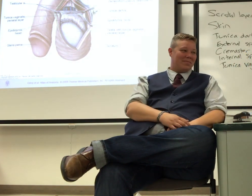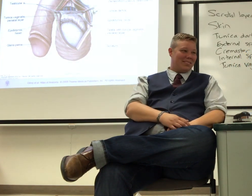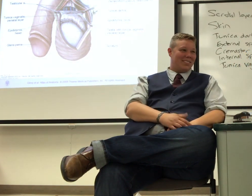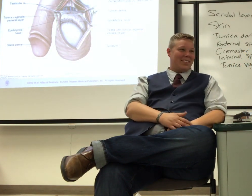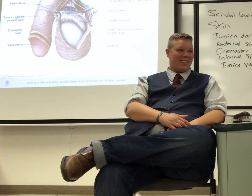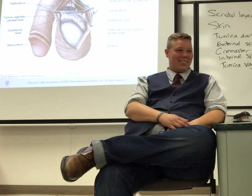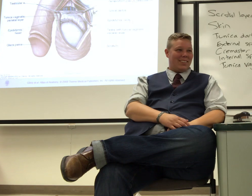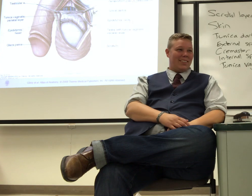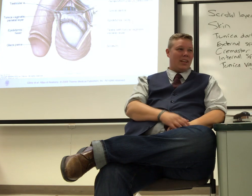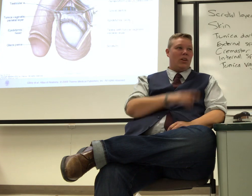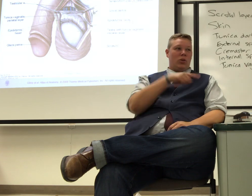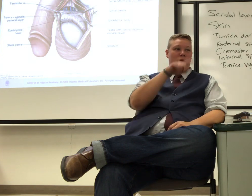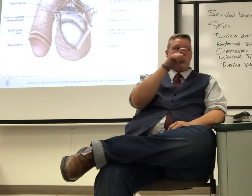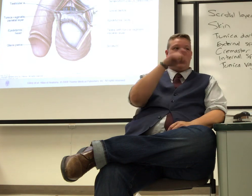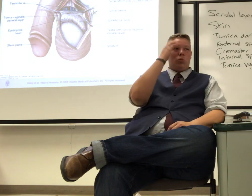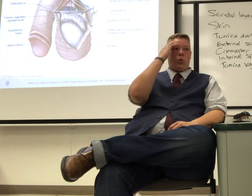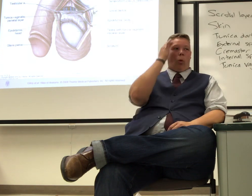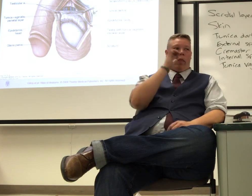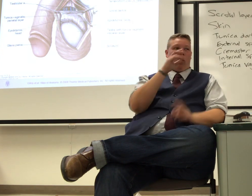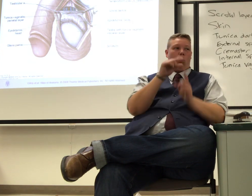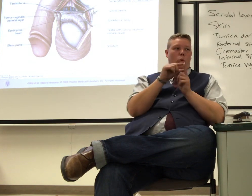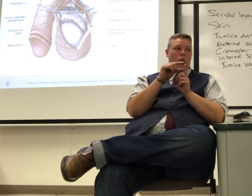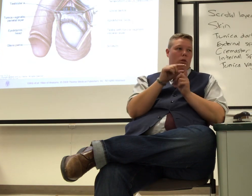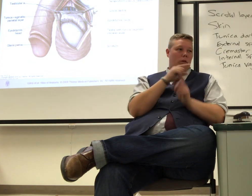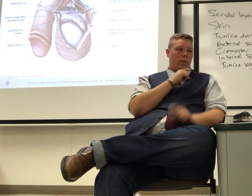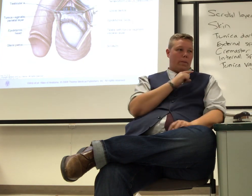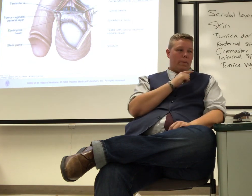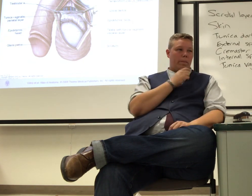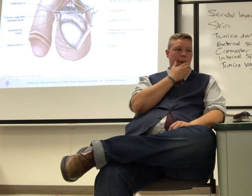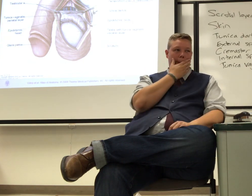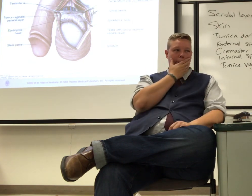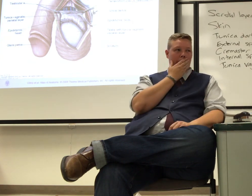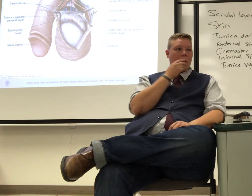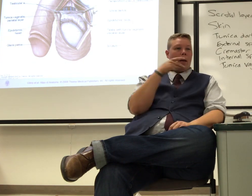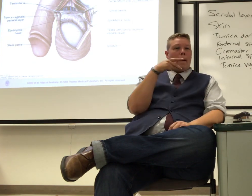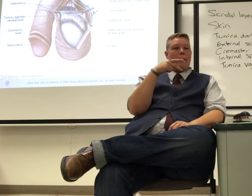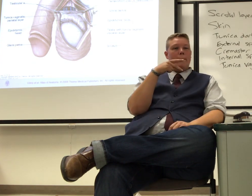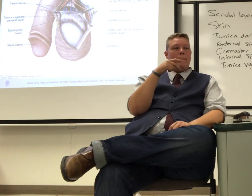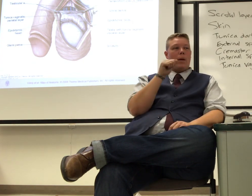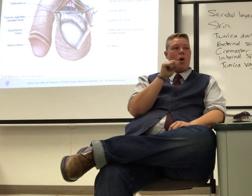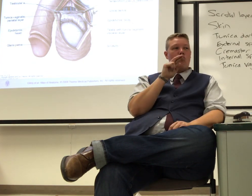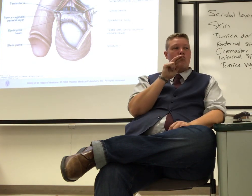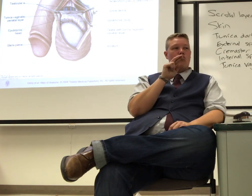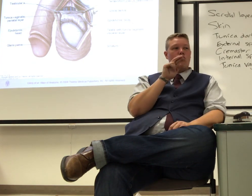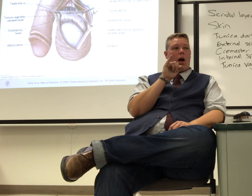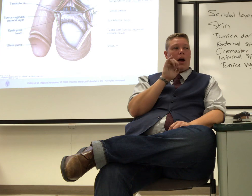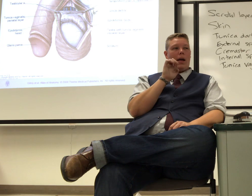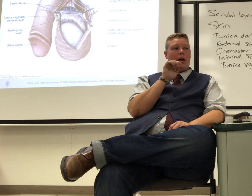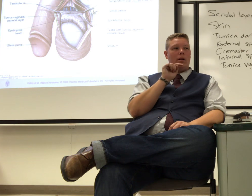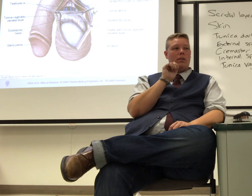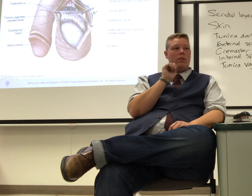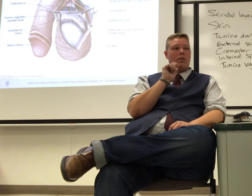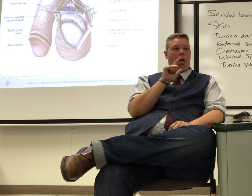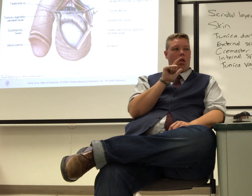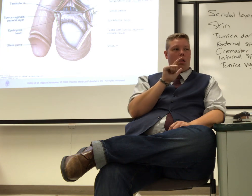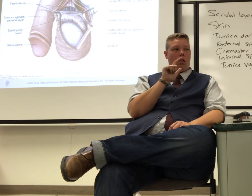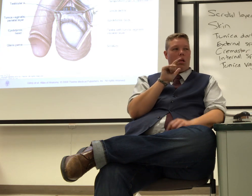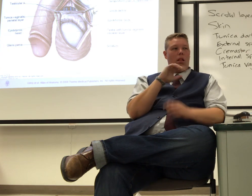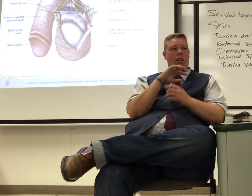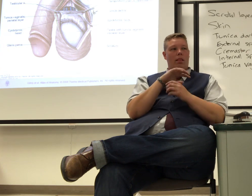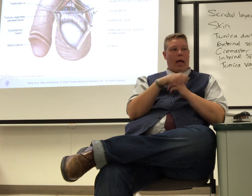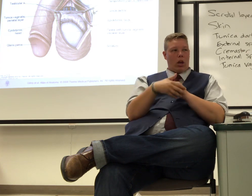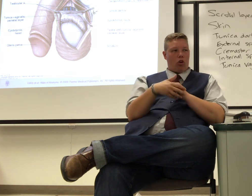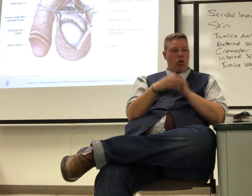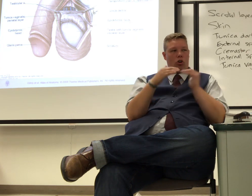vaginalis, you are responsible to know the parietal layer as well